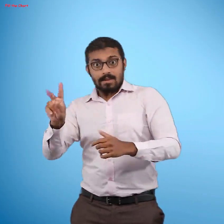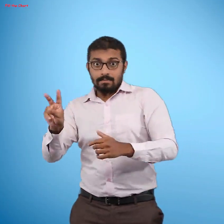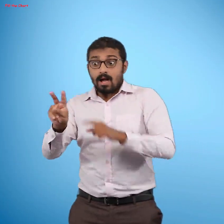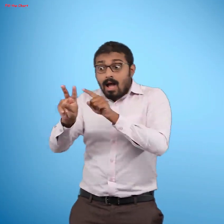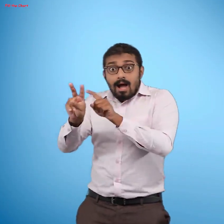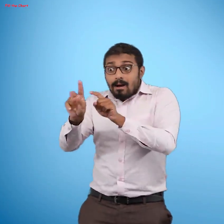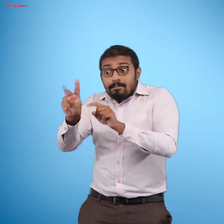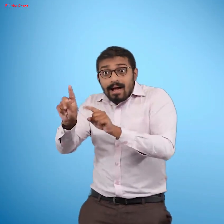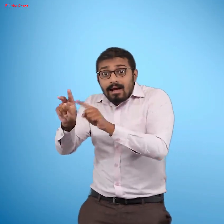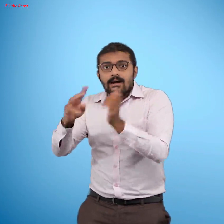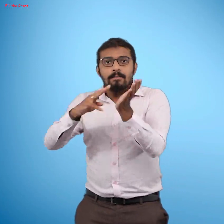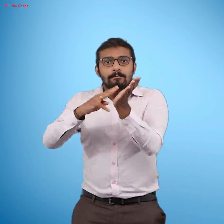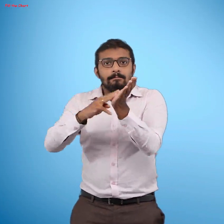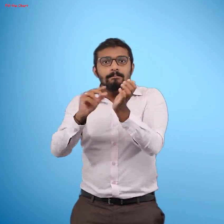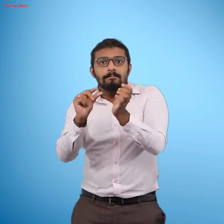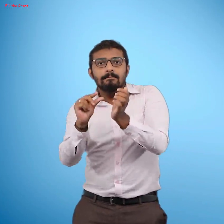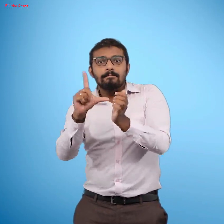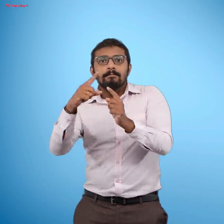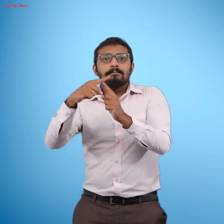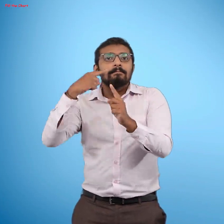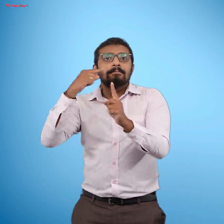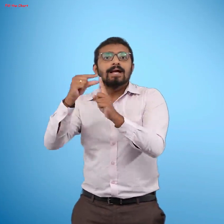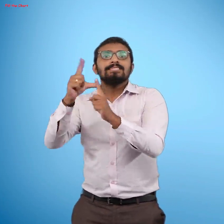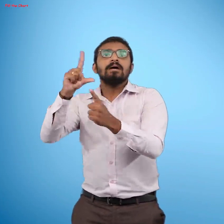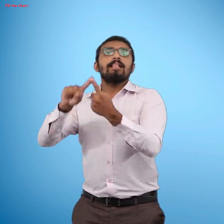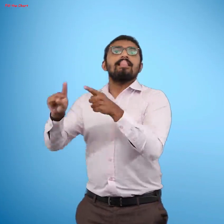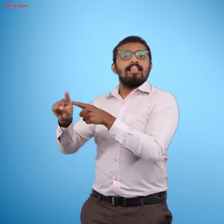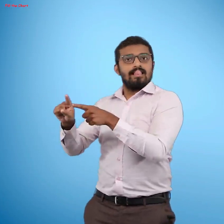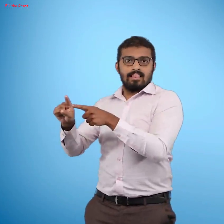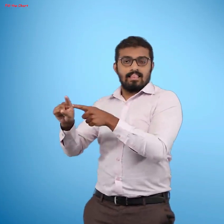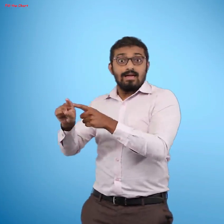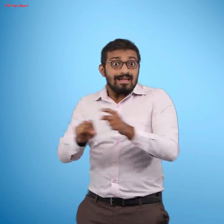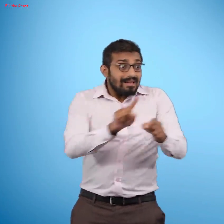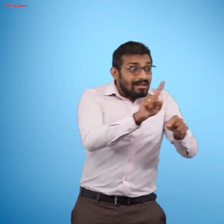We say 1, 2, 3, 4, 6,